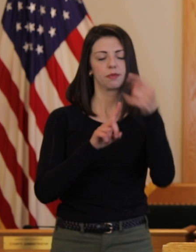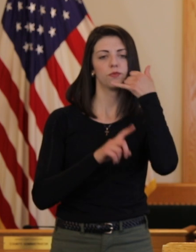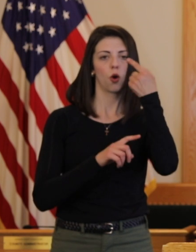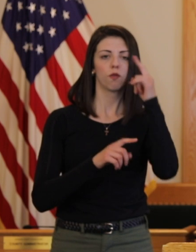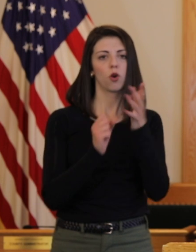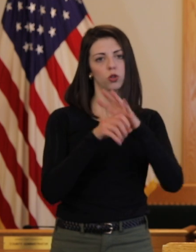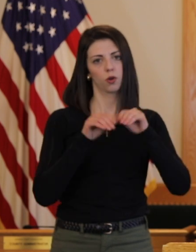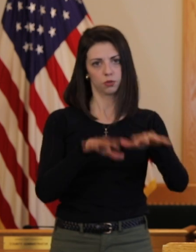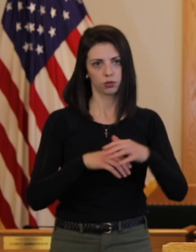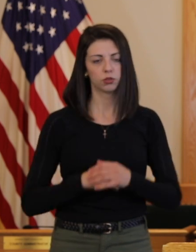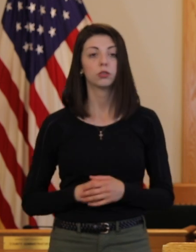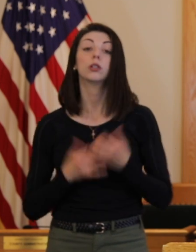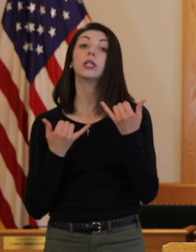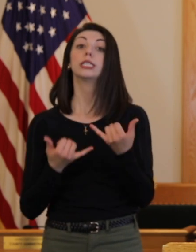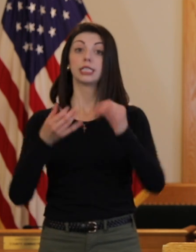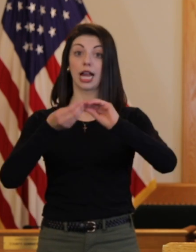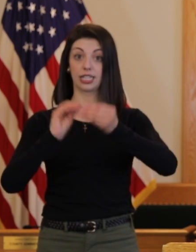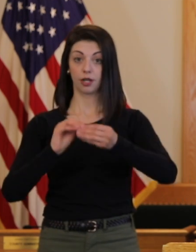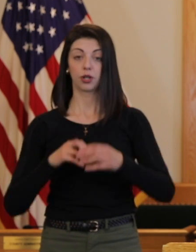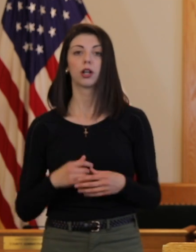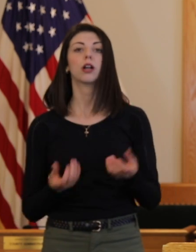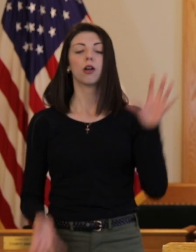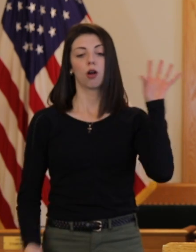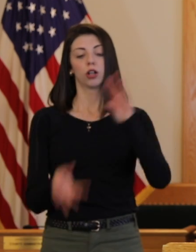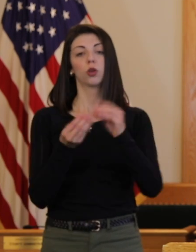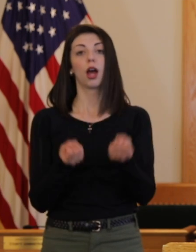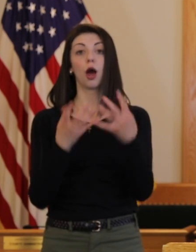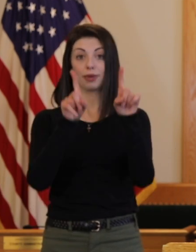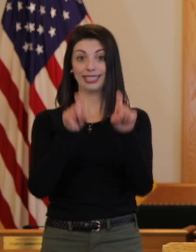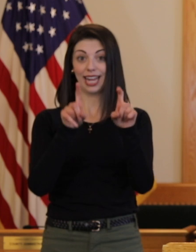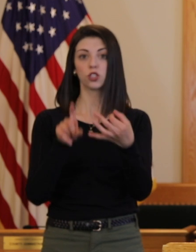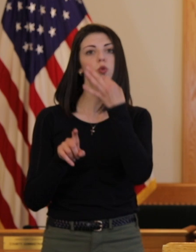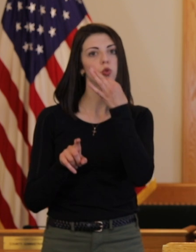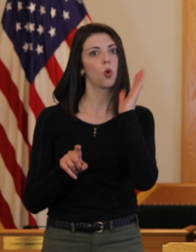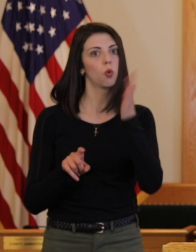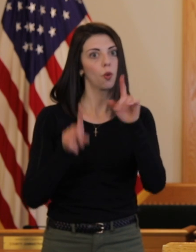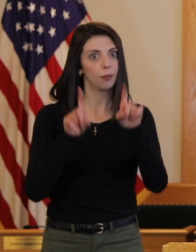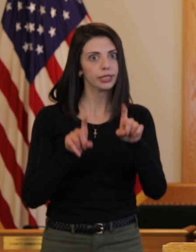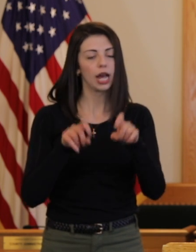Today's testing numbers, the number of residents that have been tested or are scheduled to be tested is